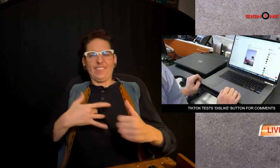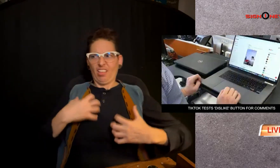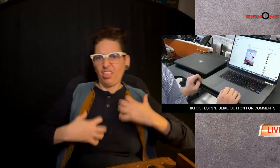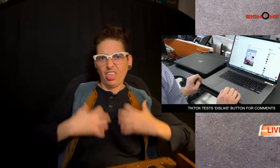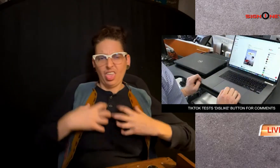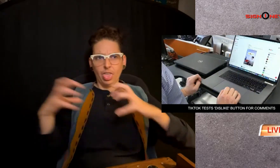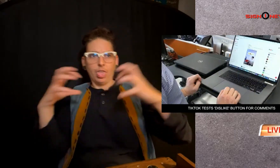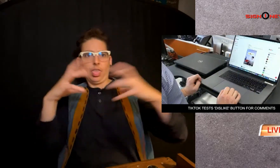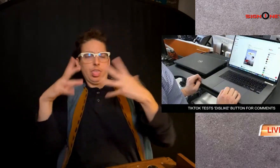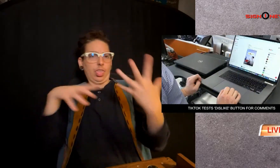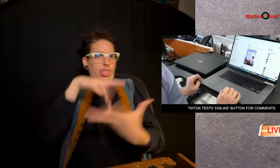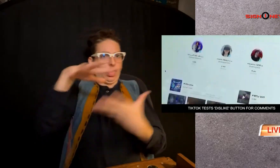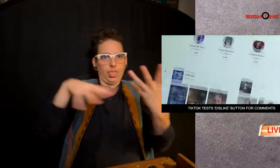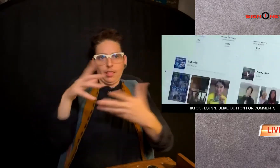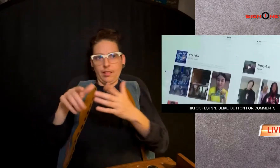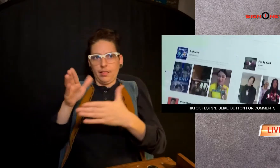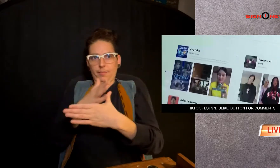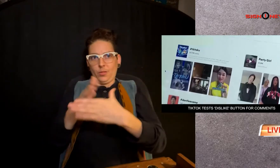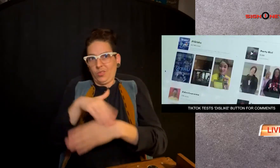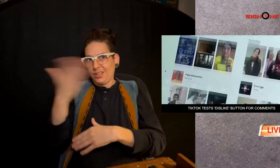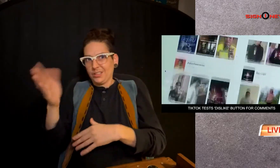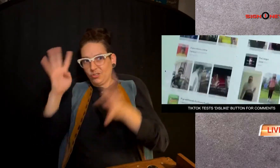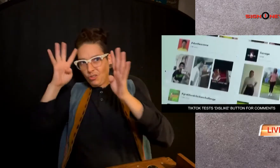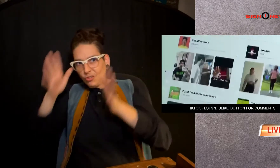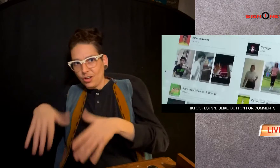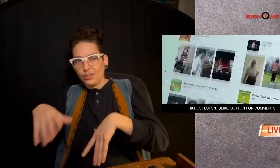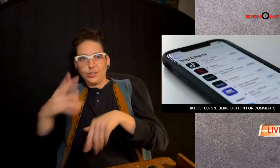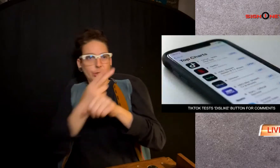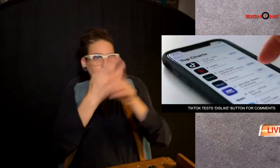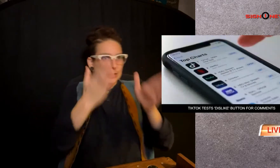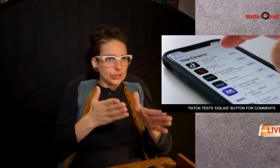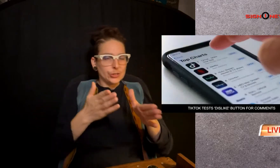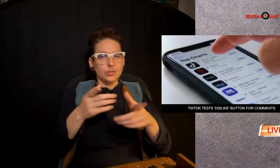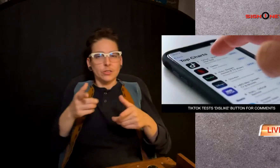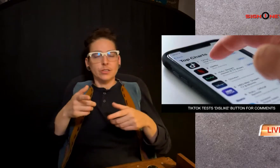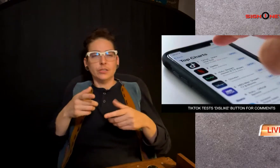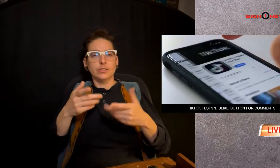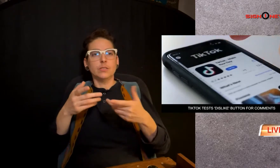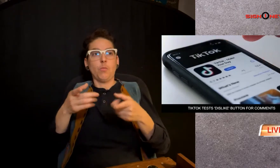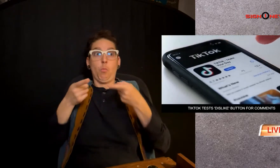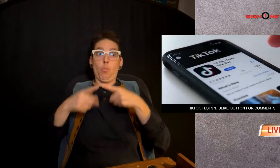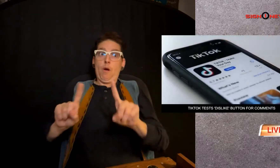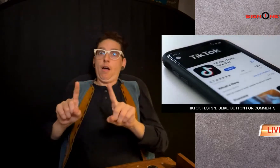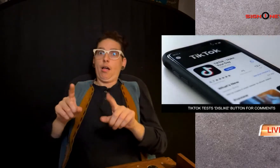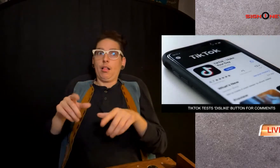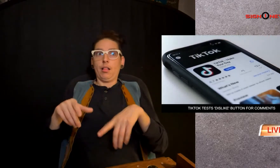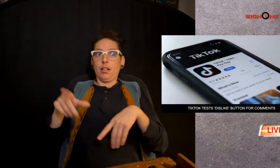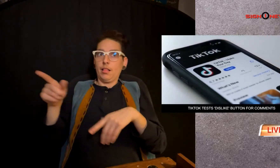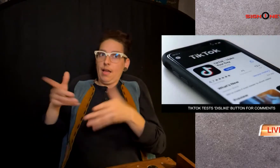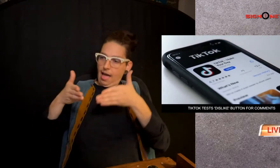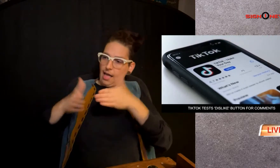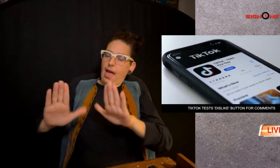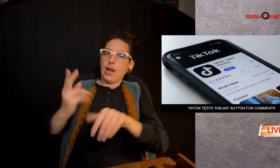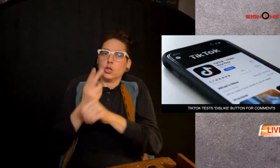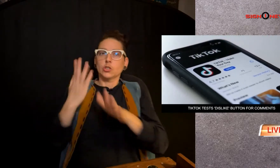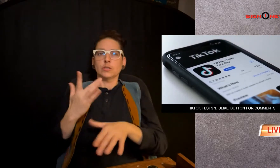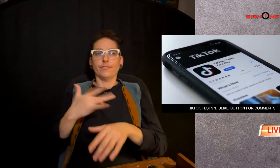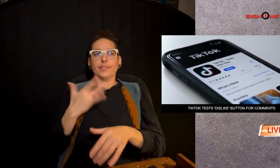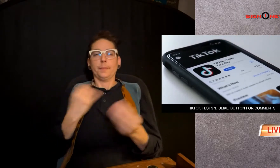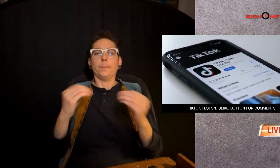TikTok says this will avoid creating ill feelings between users while allowing users to